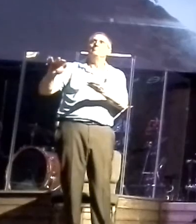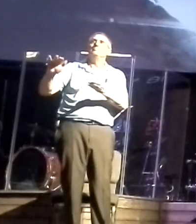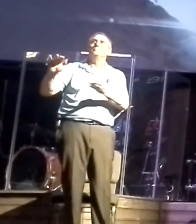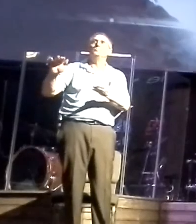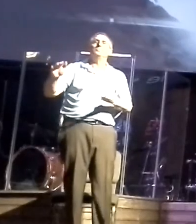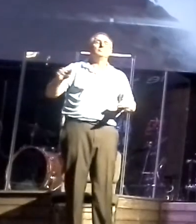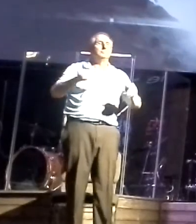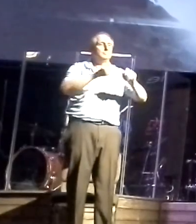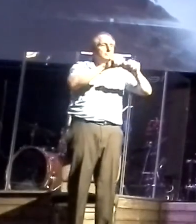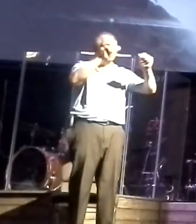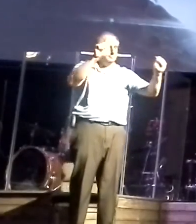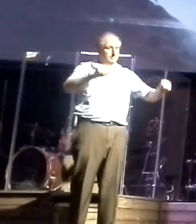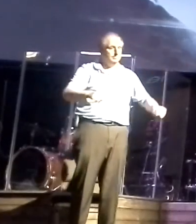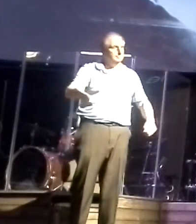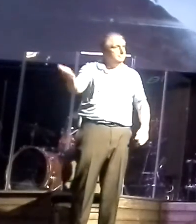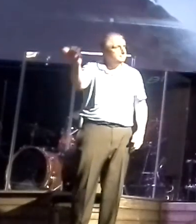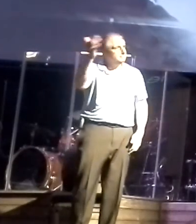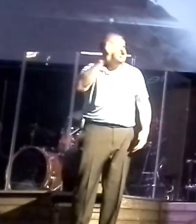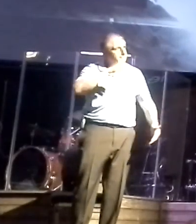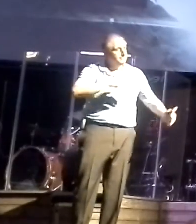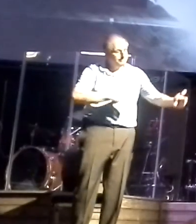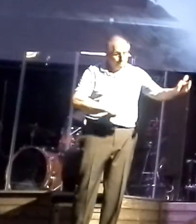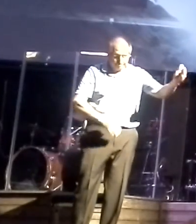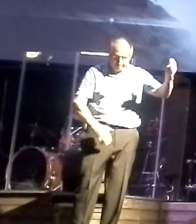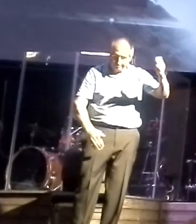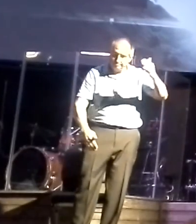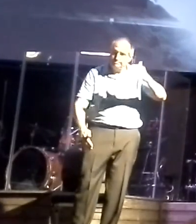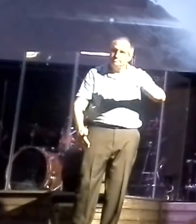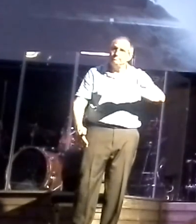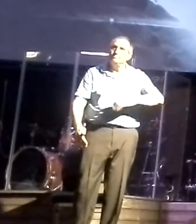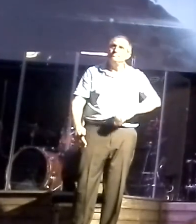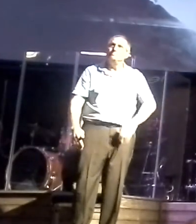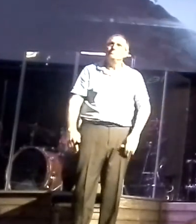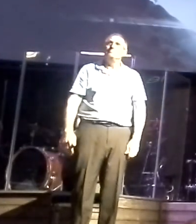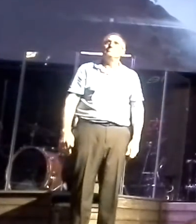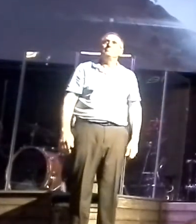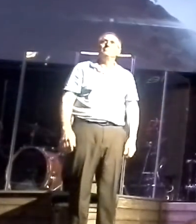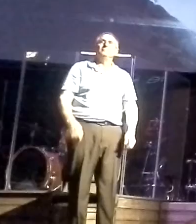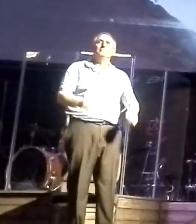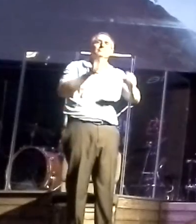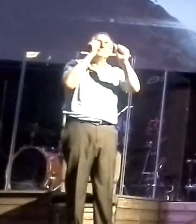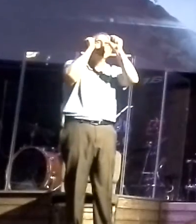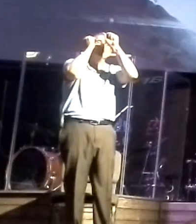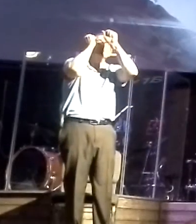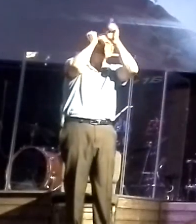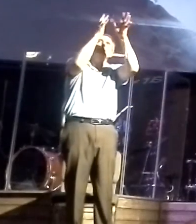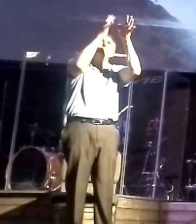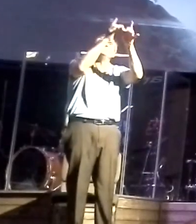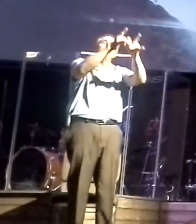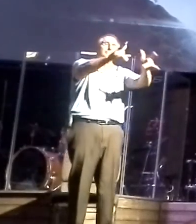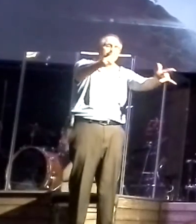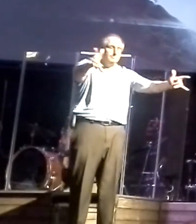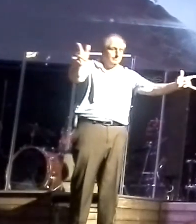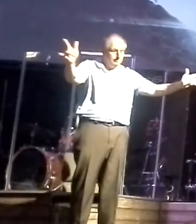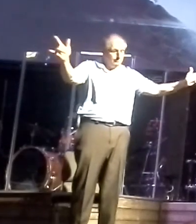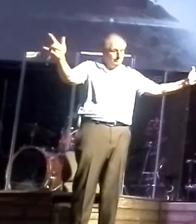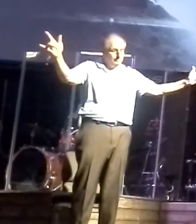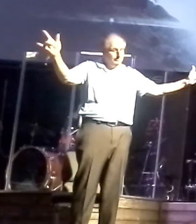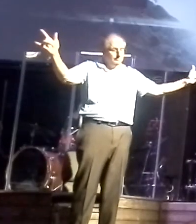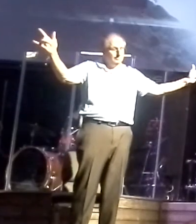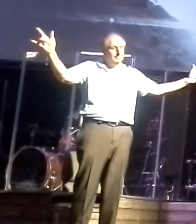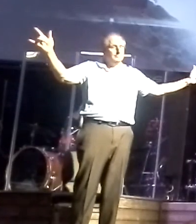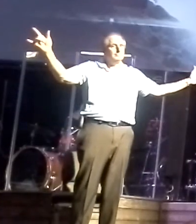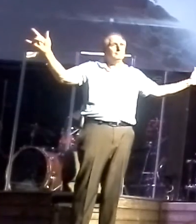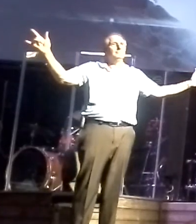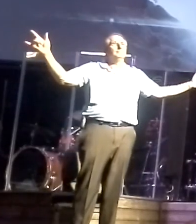Christ. Oh, come to the altar. The Father's